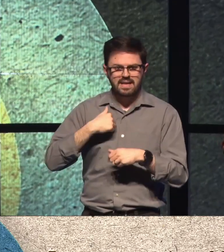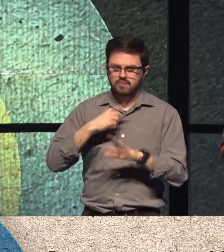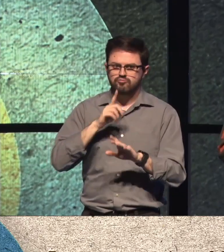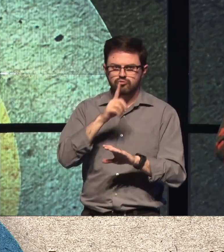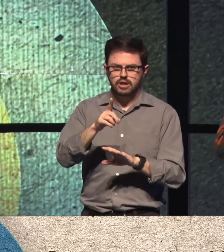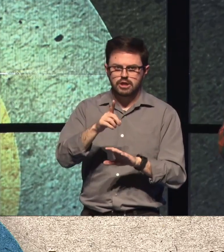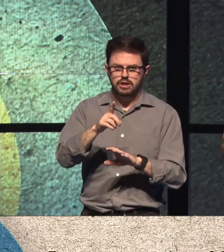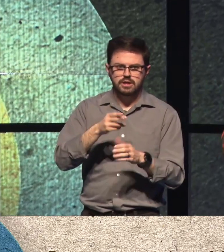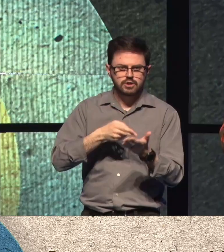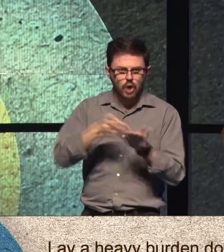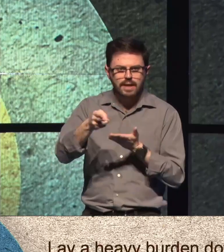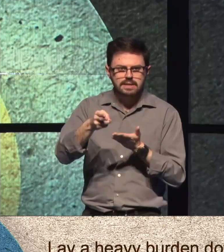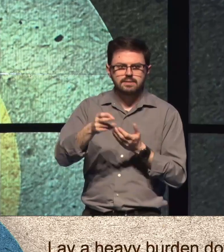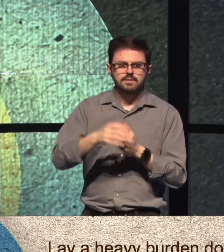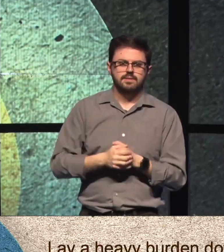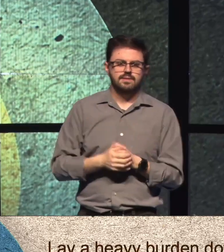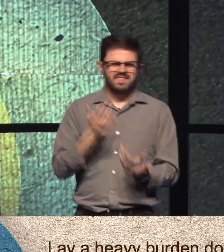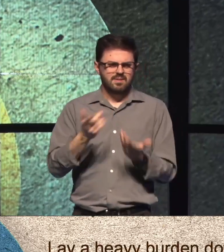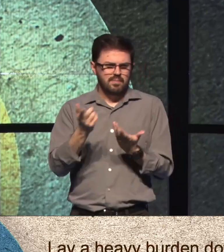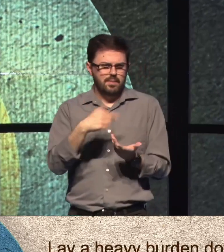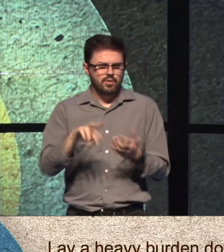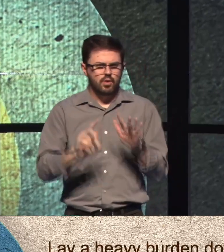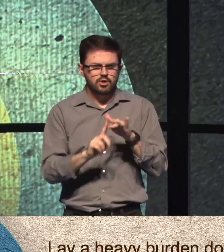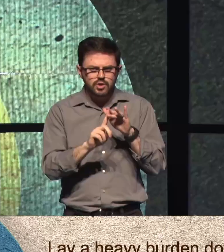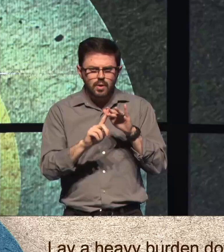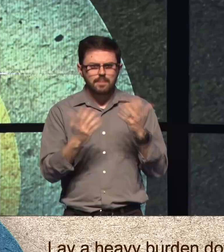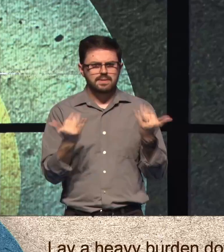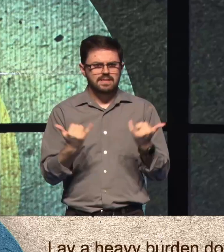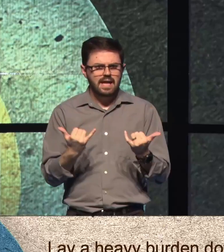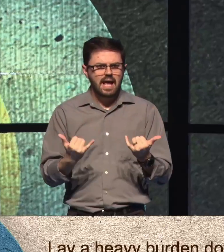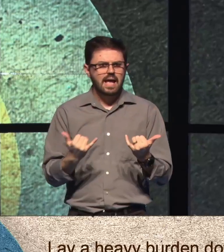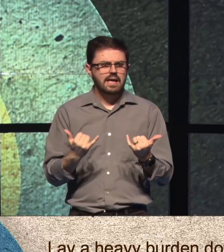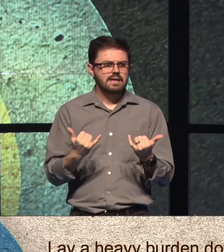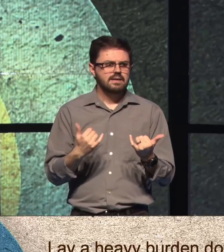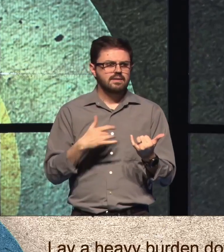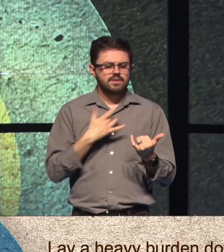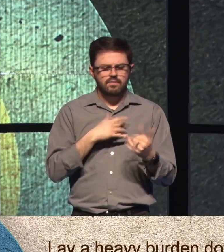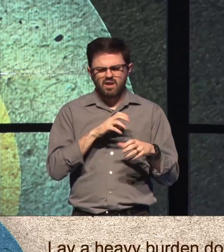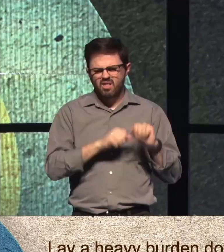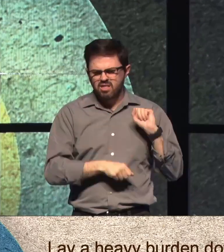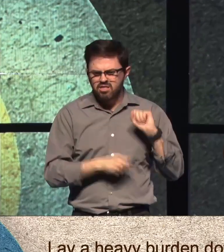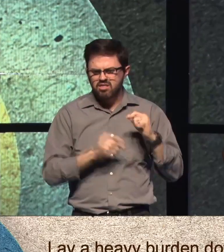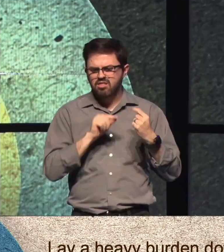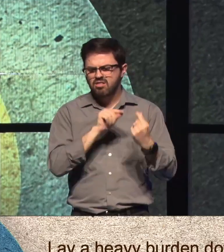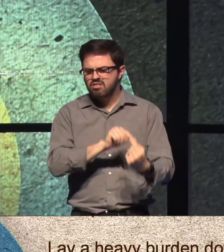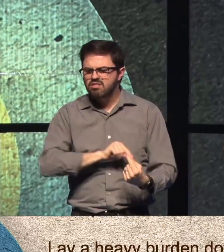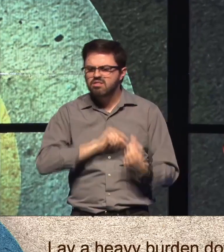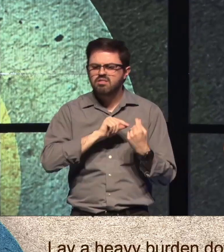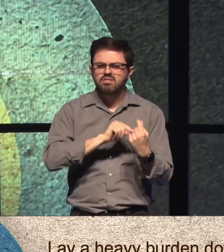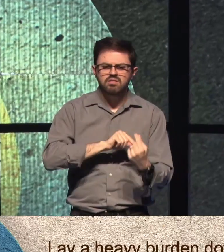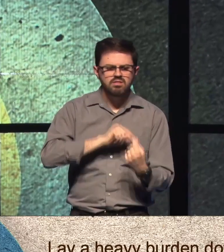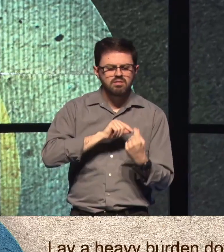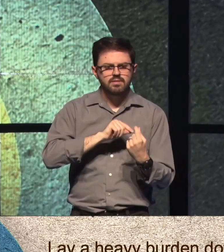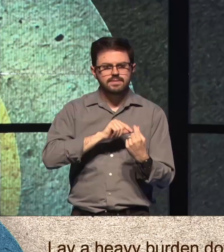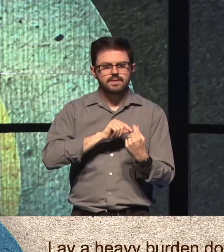Maybe you're here today and you are brokenhearted and you have a heavy burden. I want to encourage you in the next